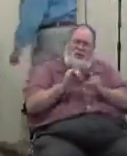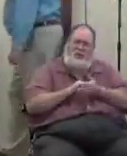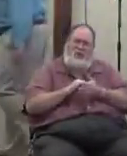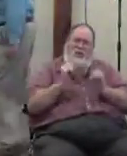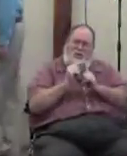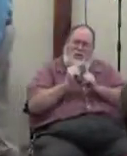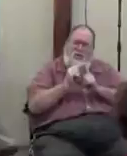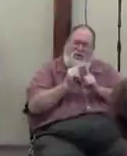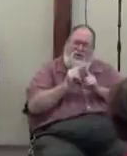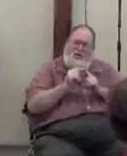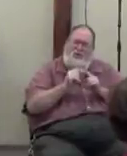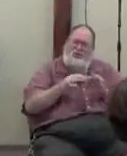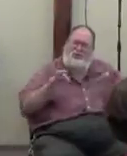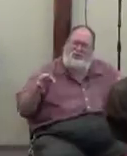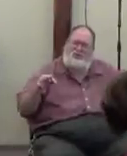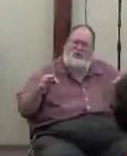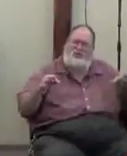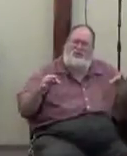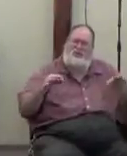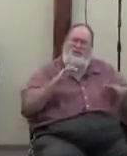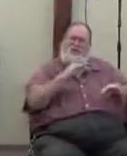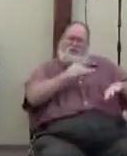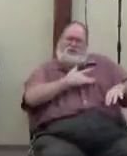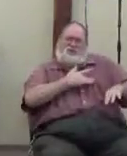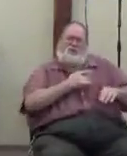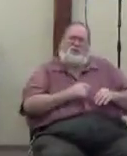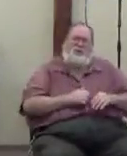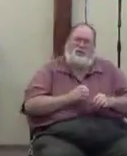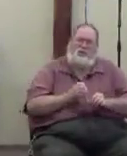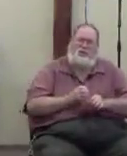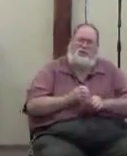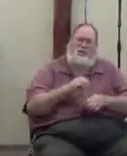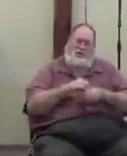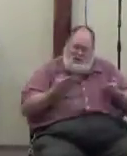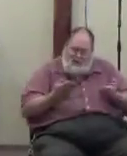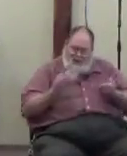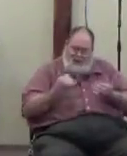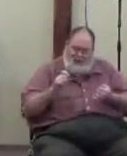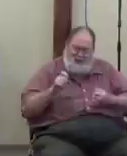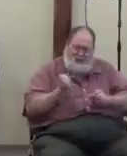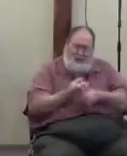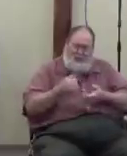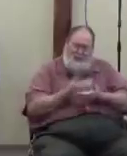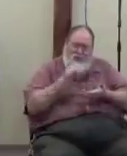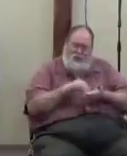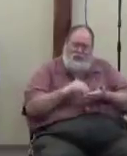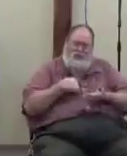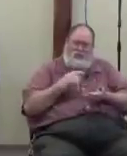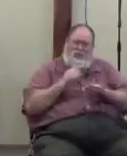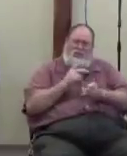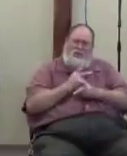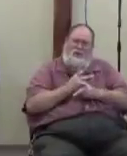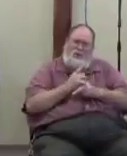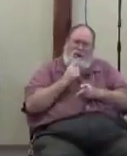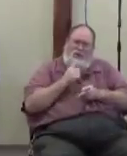that will touch a heart here this morning that needs to be restored and renewed. And we'll be careful to give you all the praise, the glory, and the